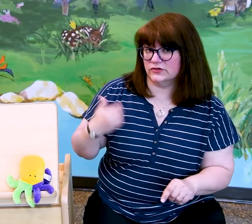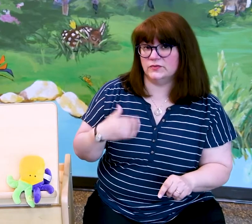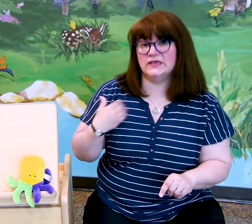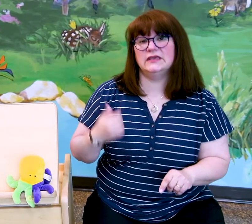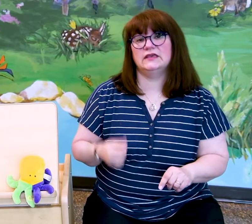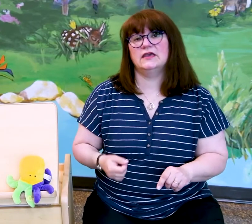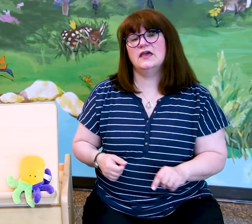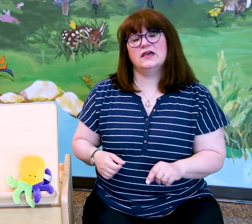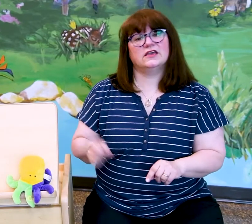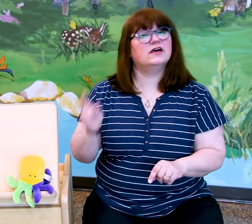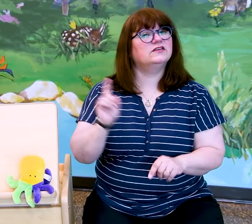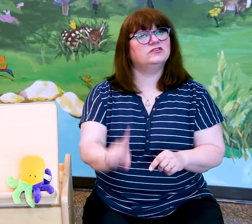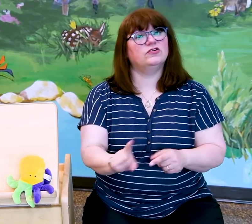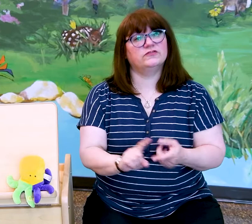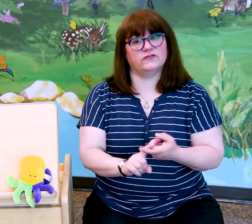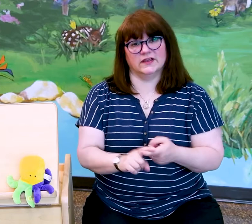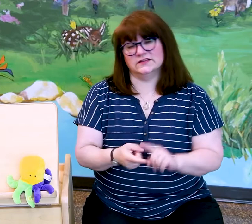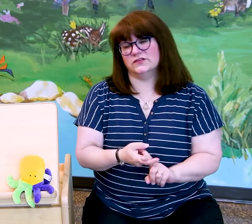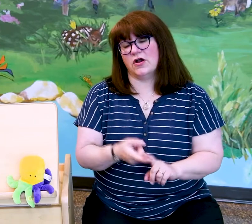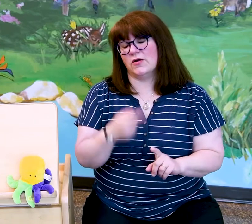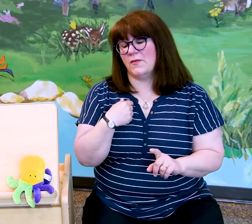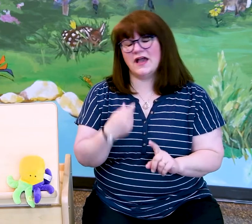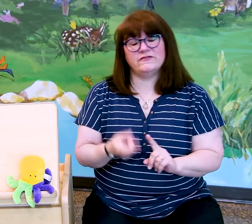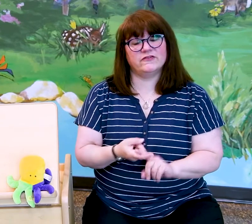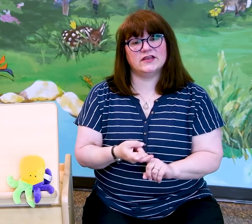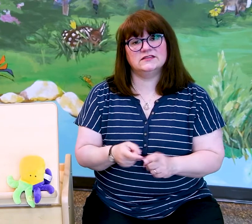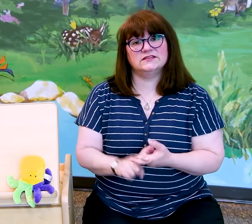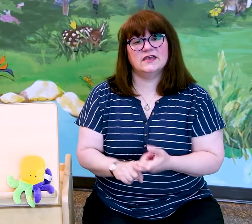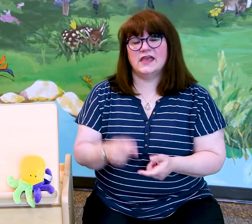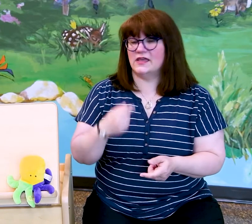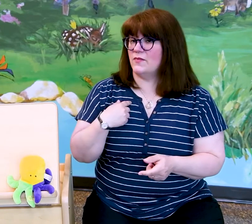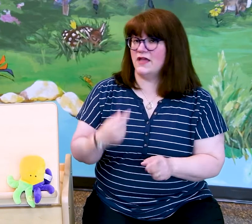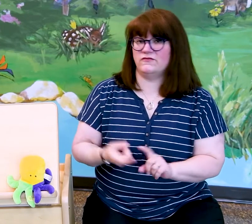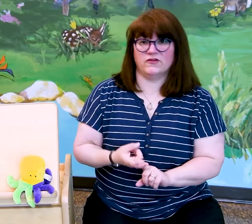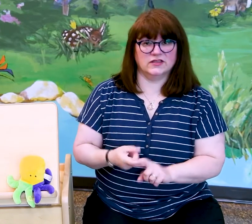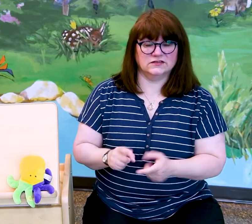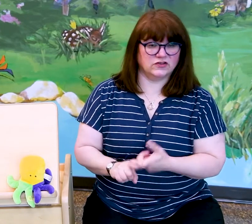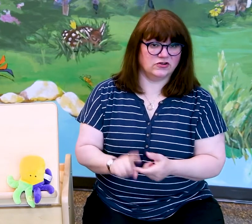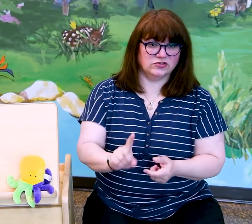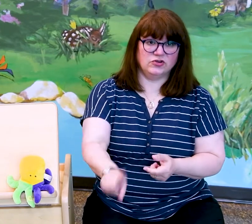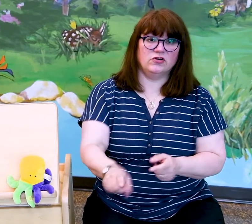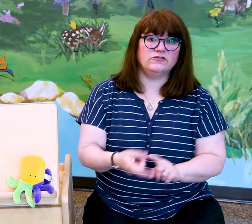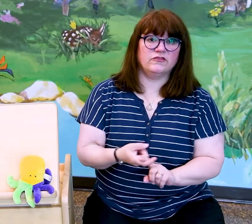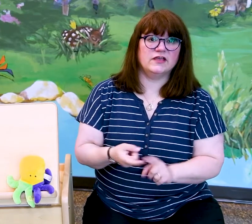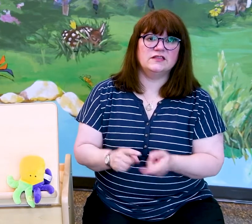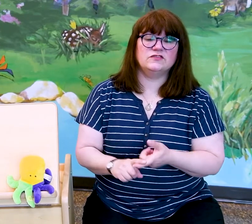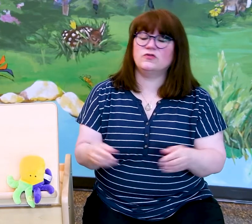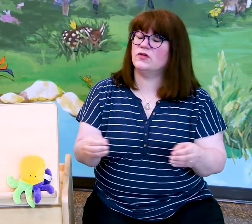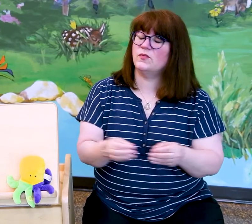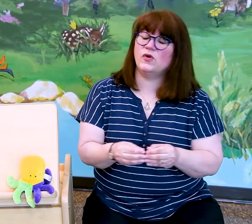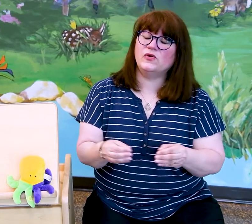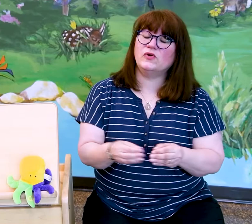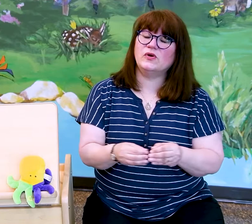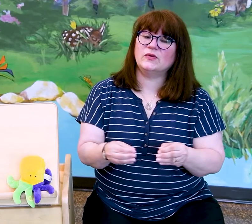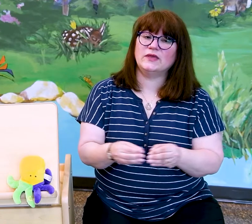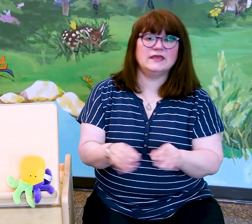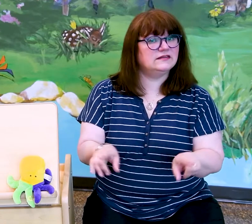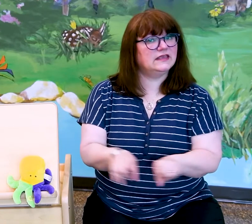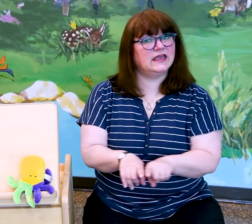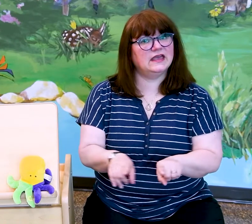be. 'Cause your friends are my friends, and my friends are your friends. Oh, the more we get